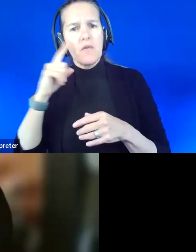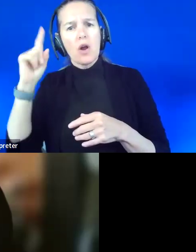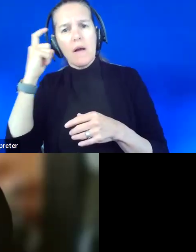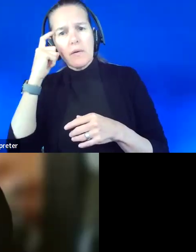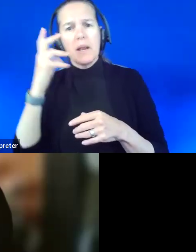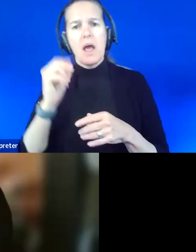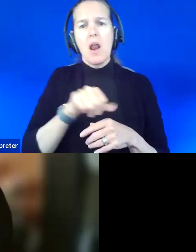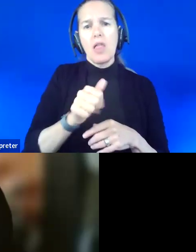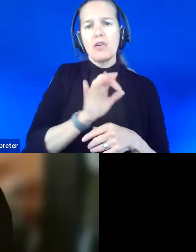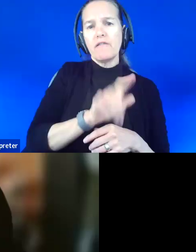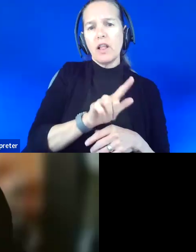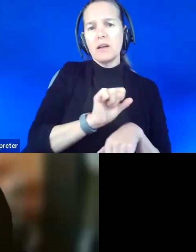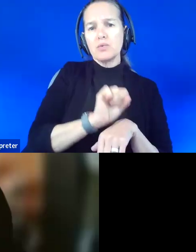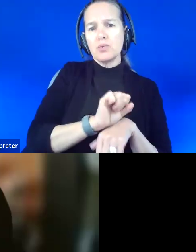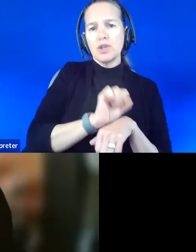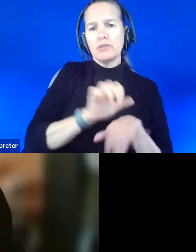freelance work that I've done,